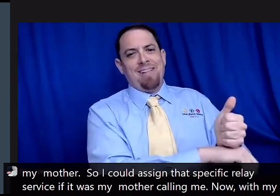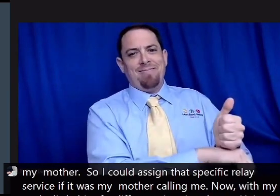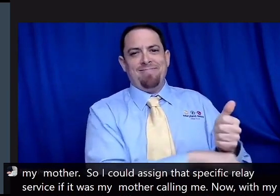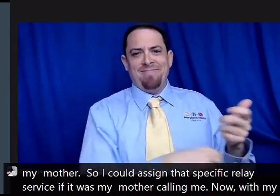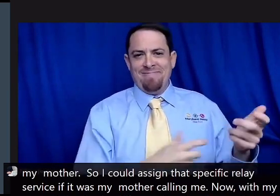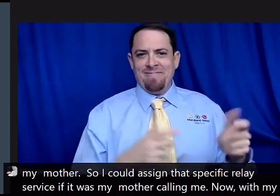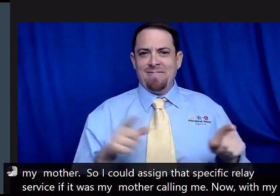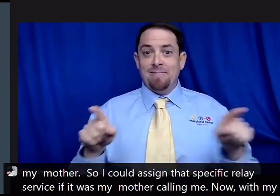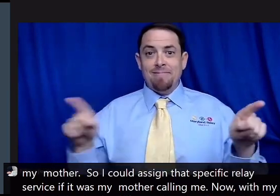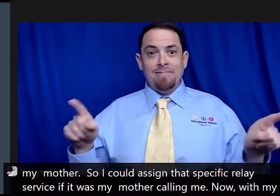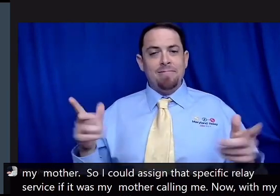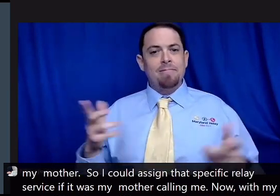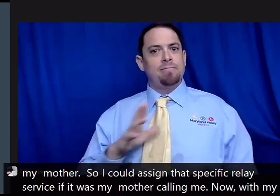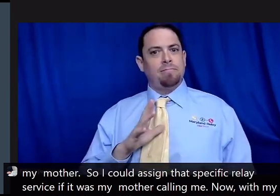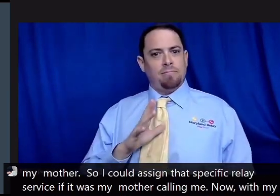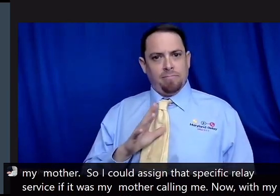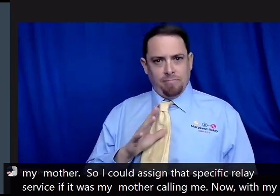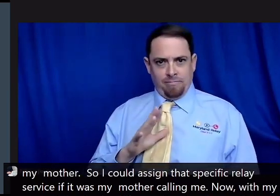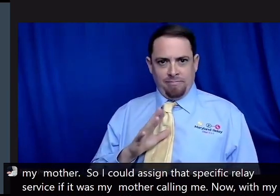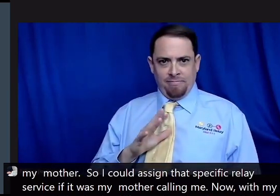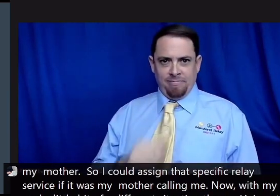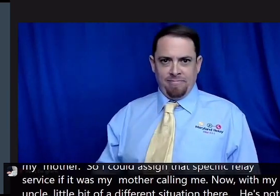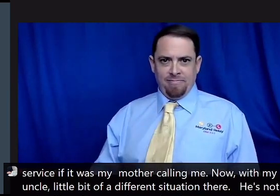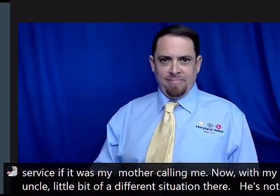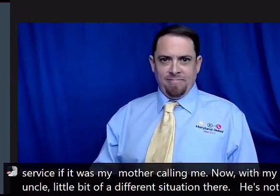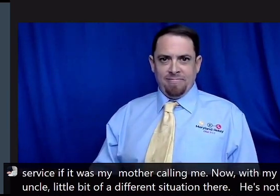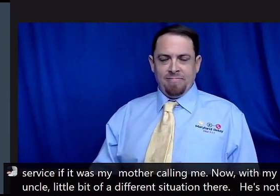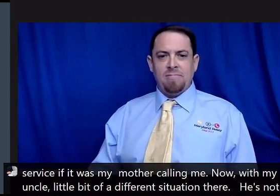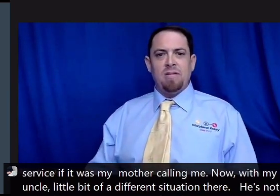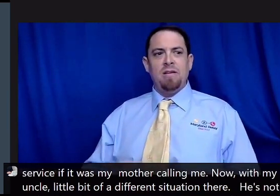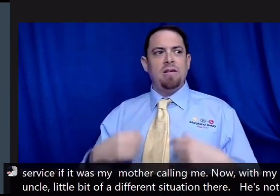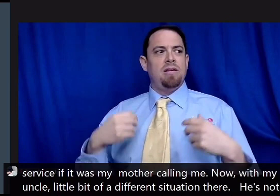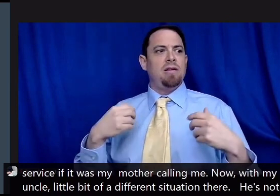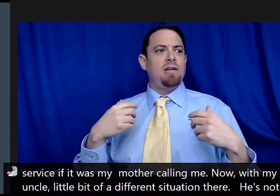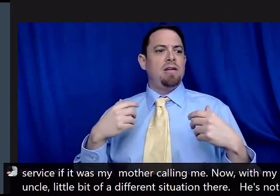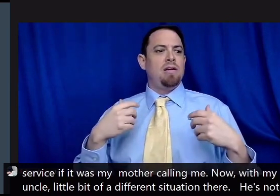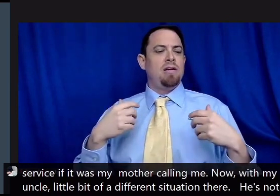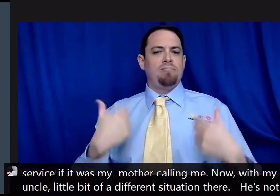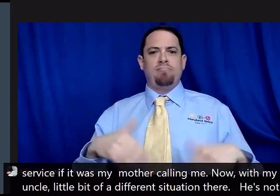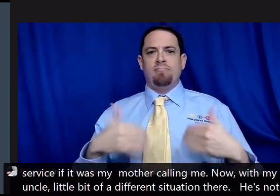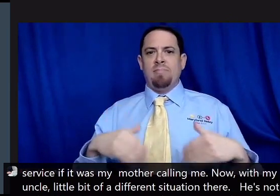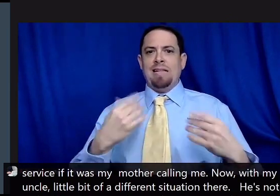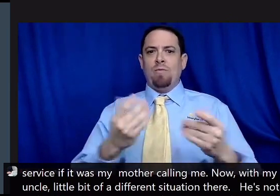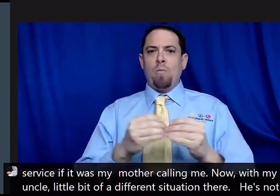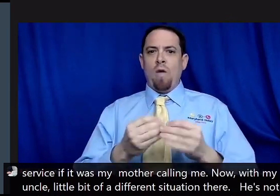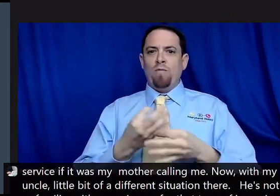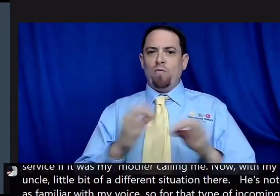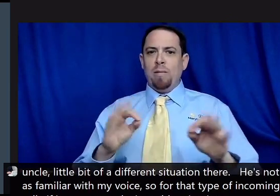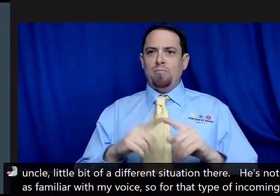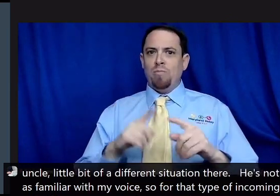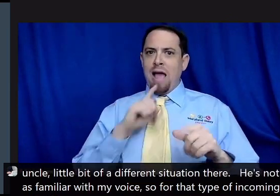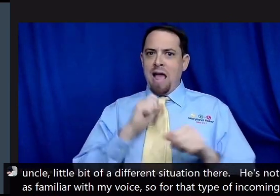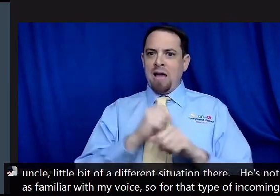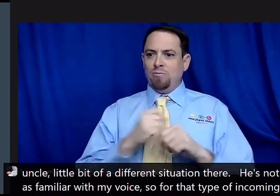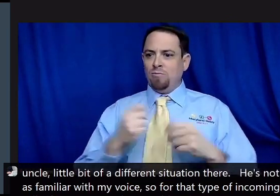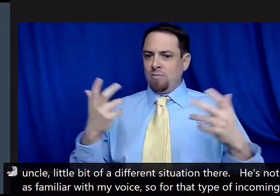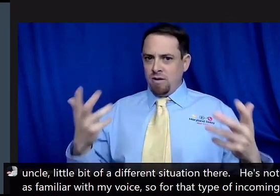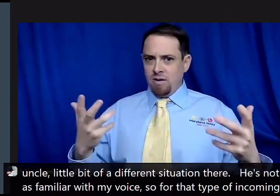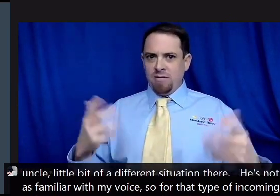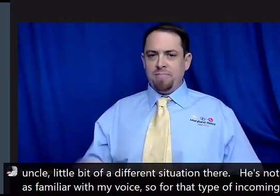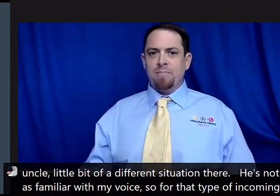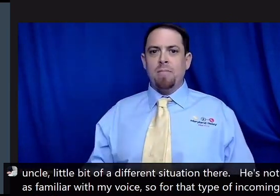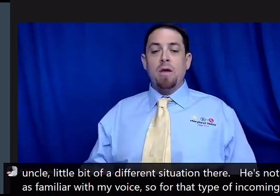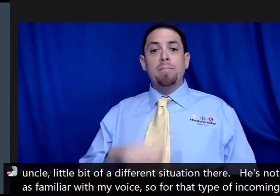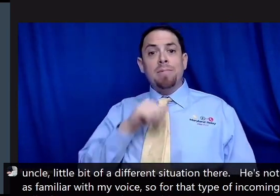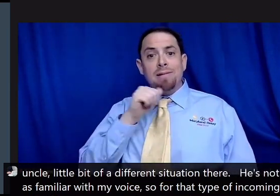type of incoming call, if it was my uncle, I would assign it to automatically go to VRS. So a fantastic customizable feature. It